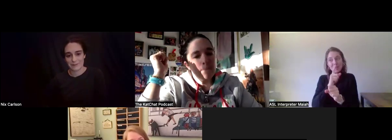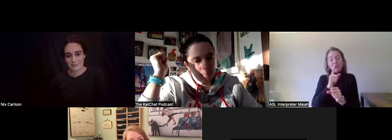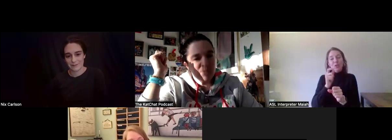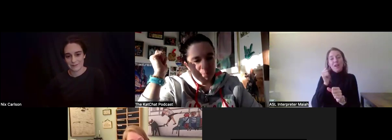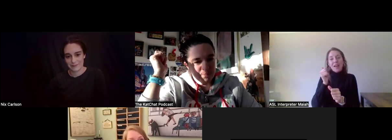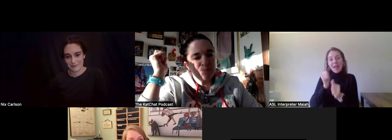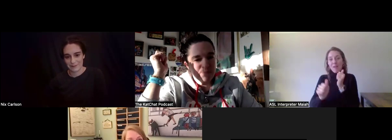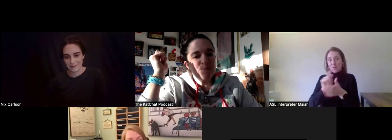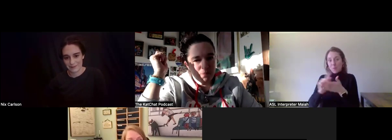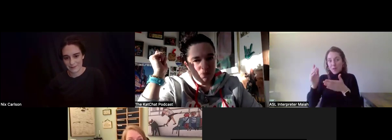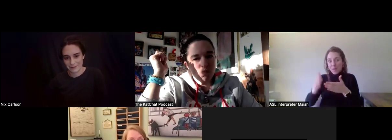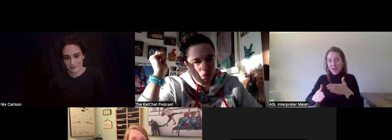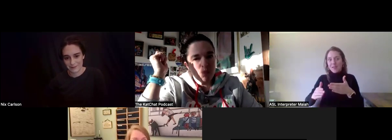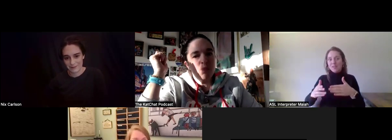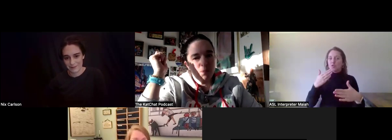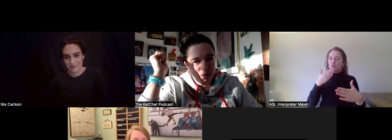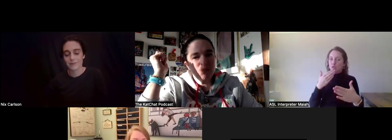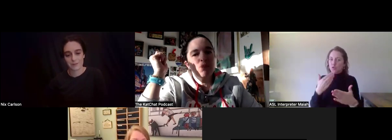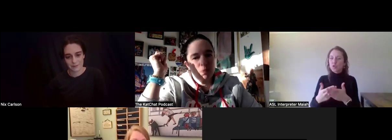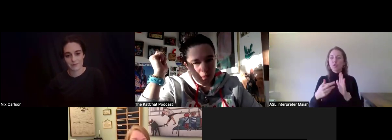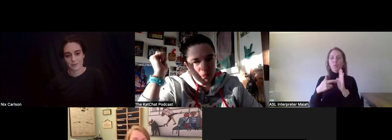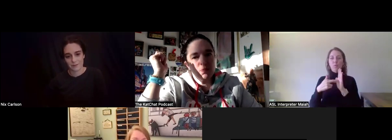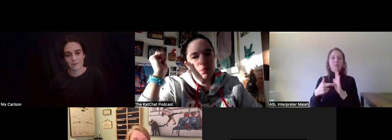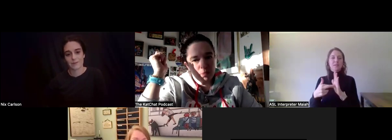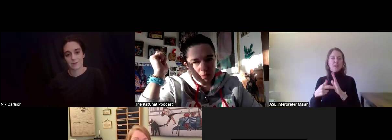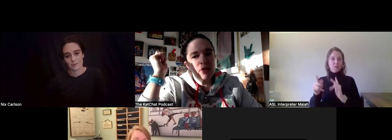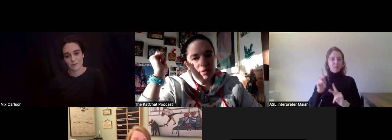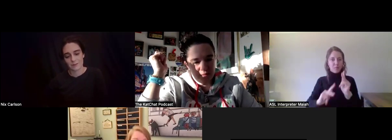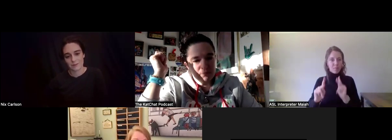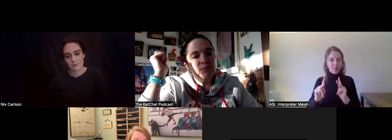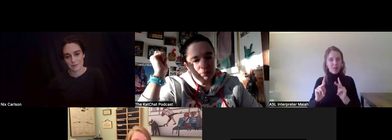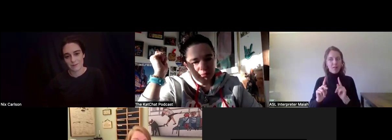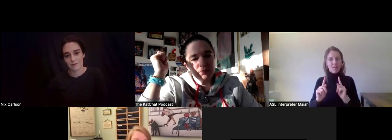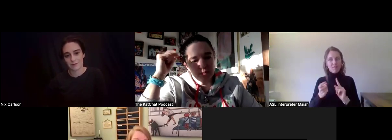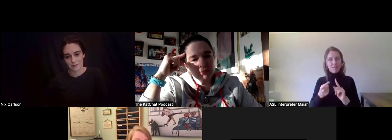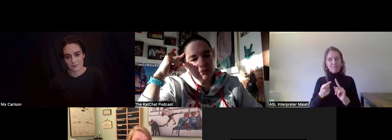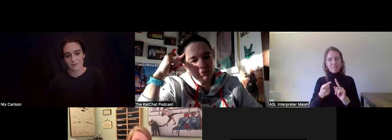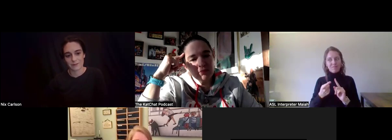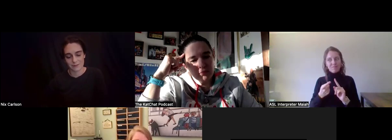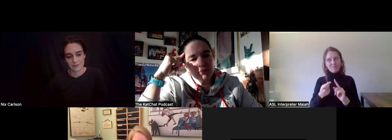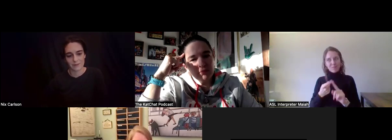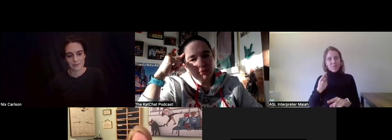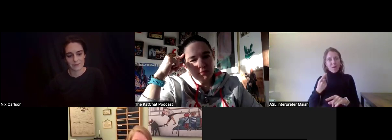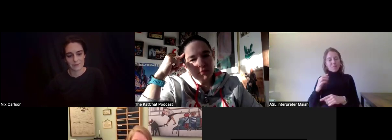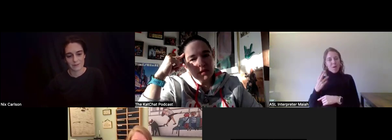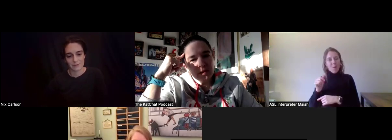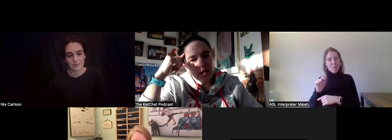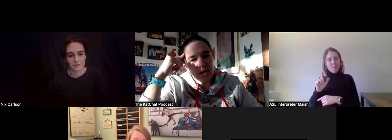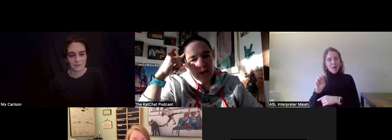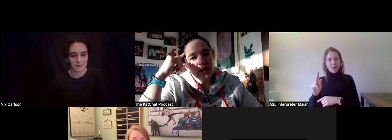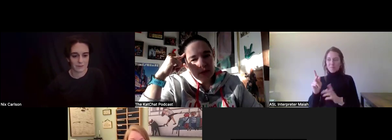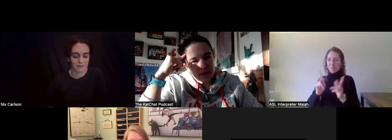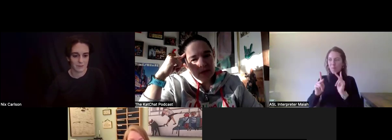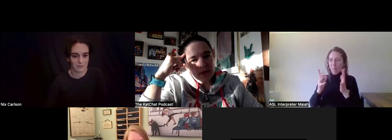a really good representation of people that our fans want to meet and see, right? And